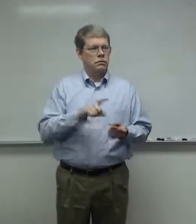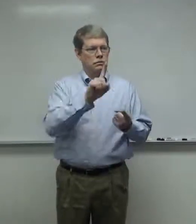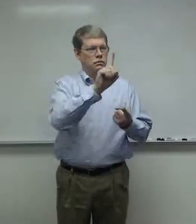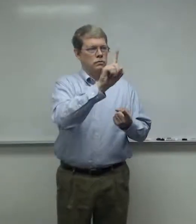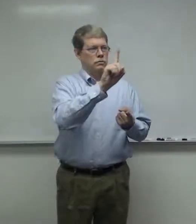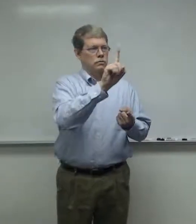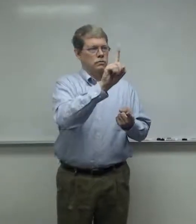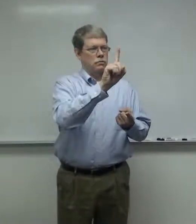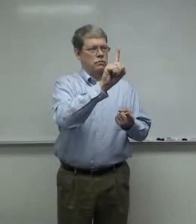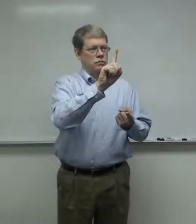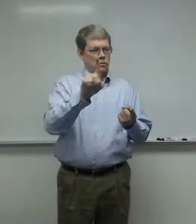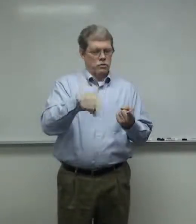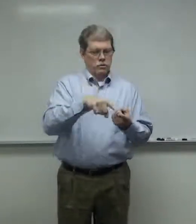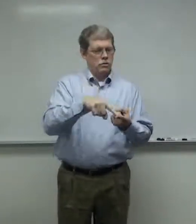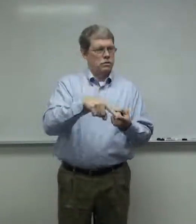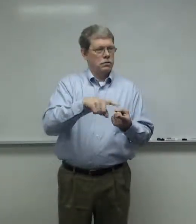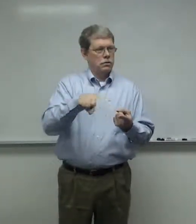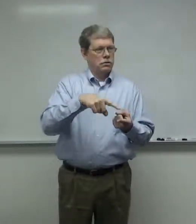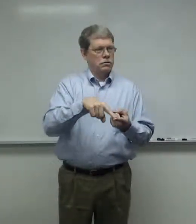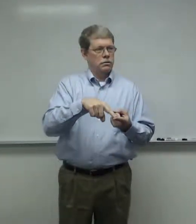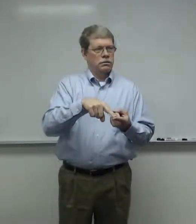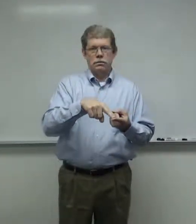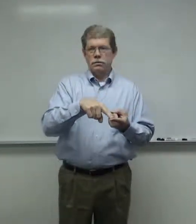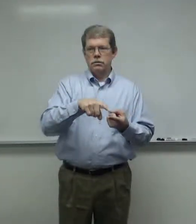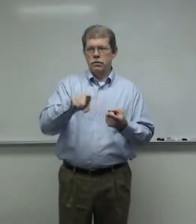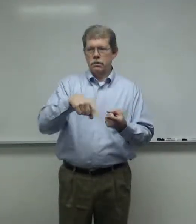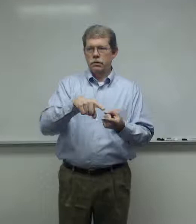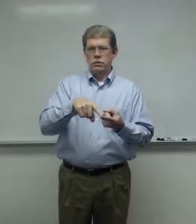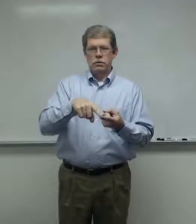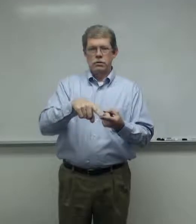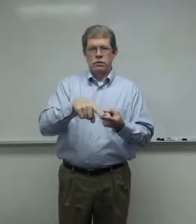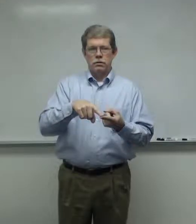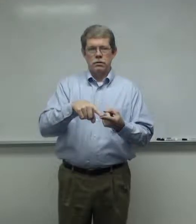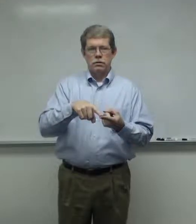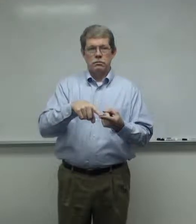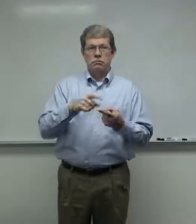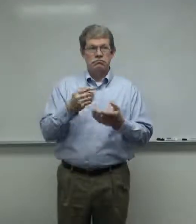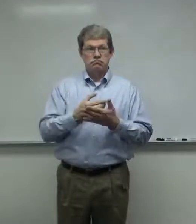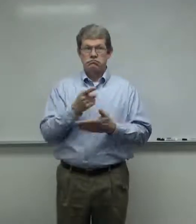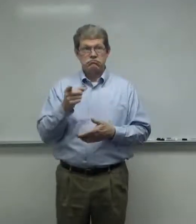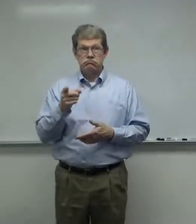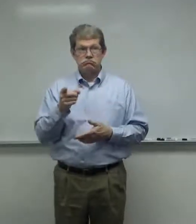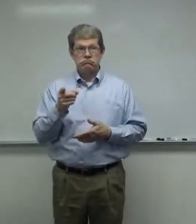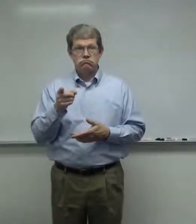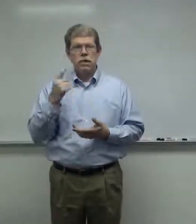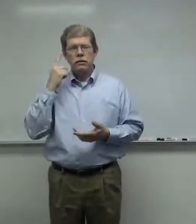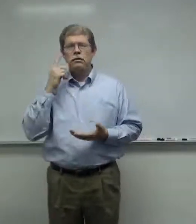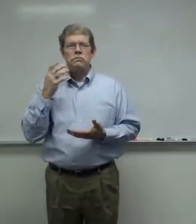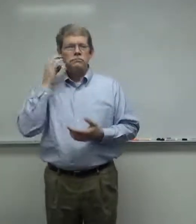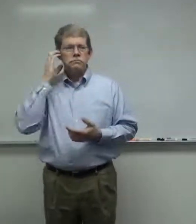Did we do about? I never did. About we did. When we have.